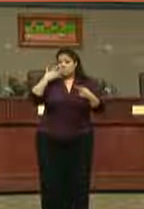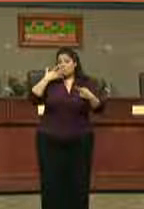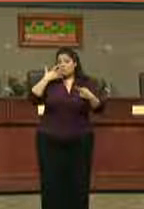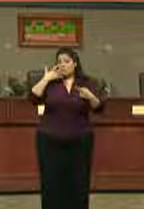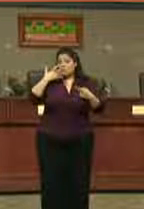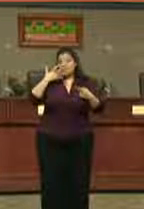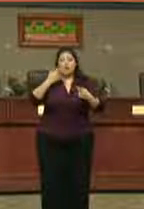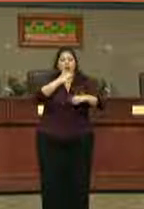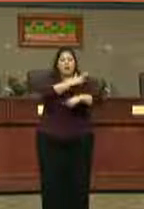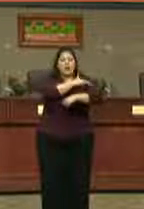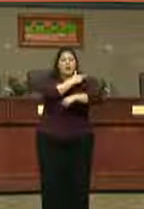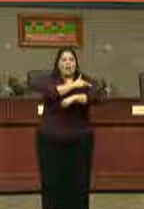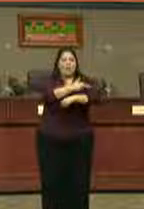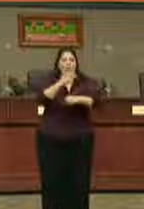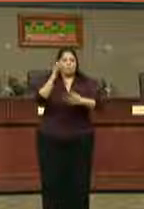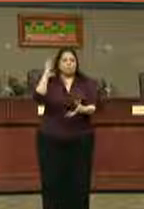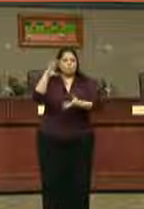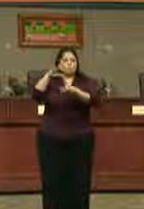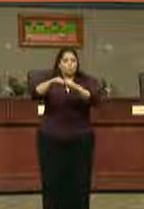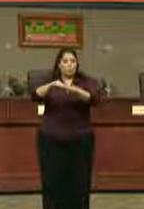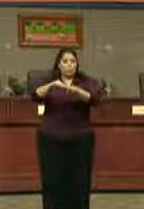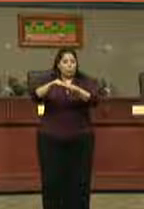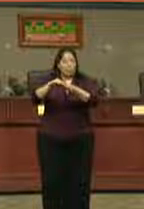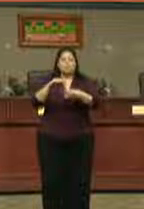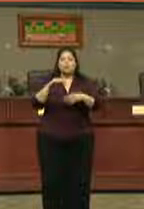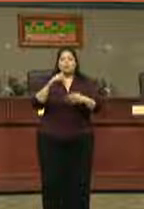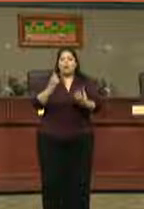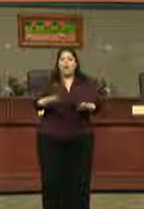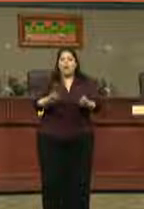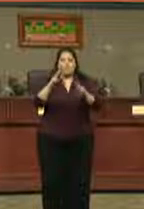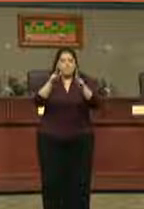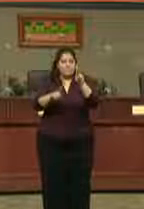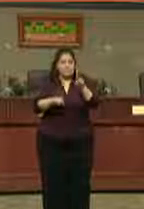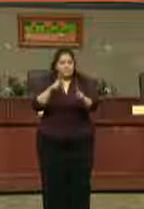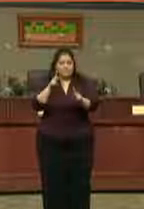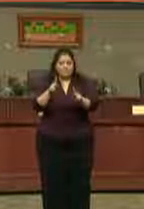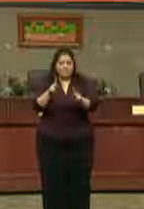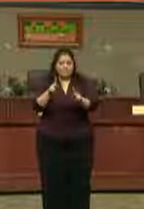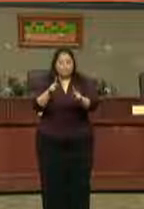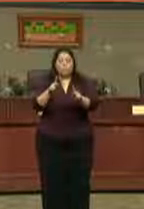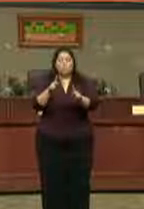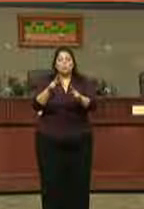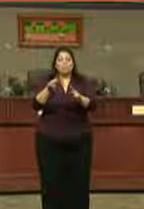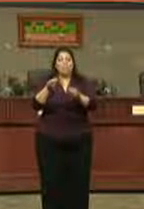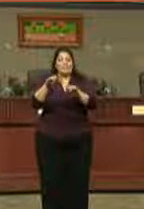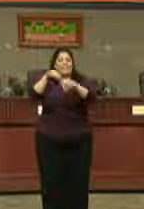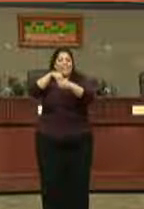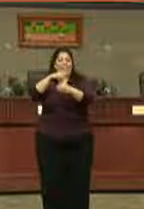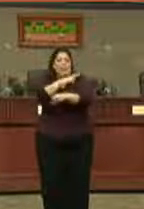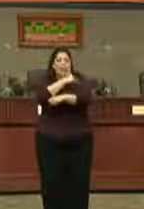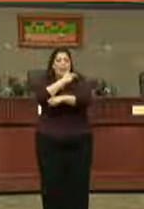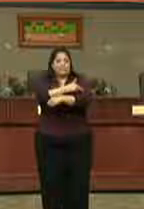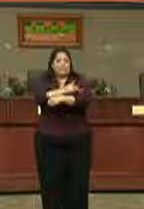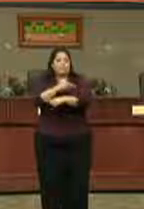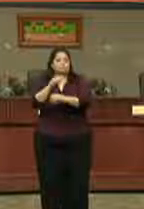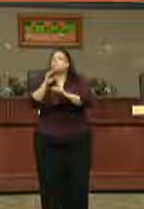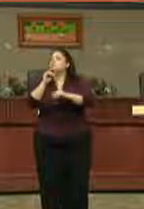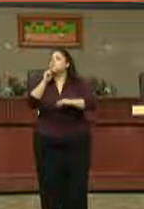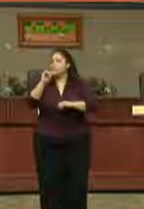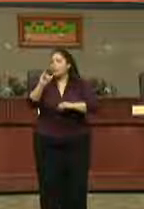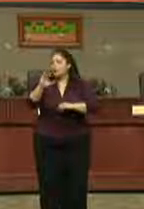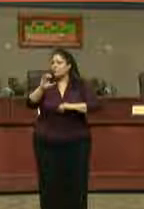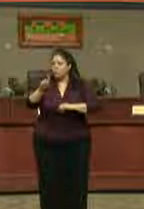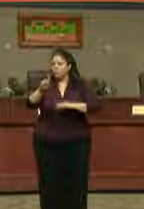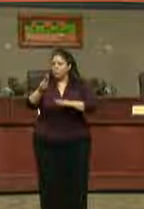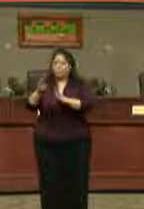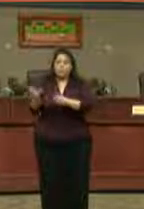number of hospitalization, the total number of people in non-ICU beds, and here you have the total number